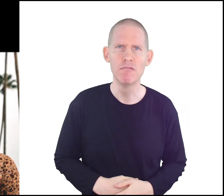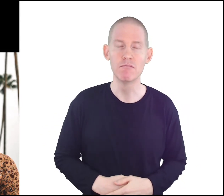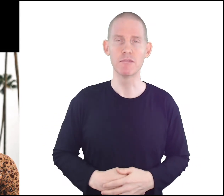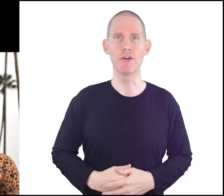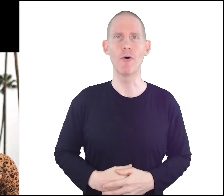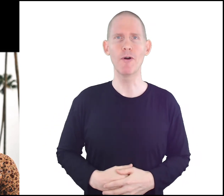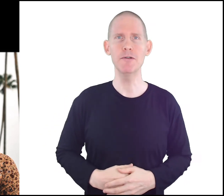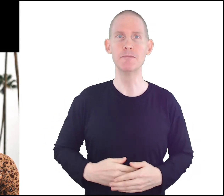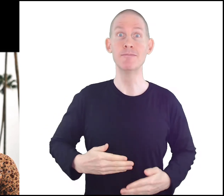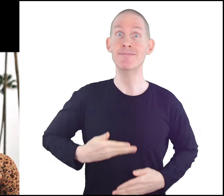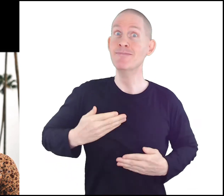or,